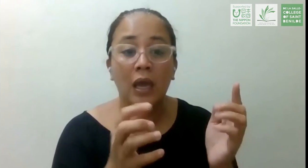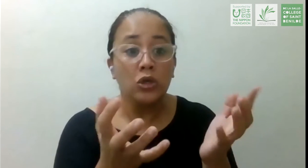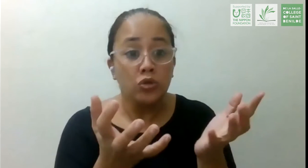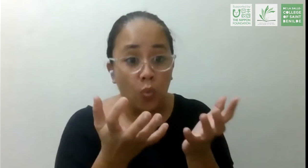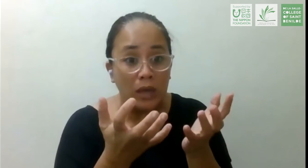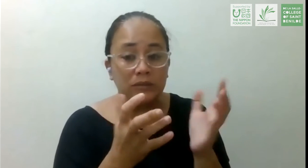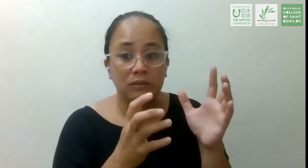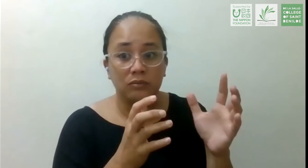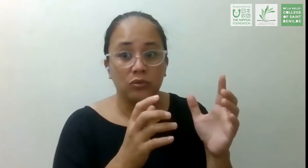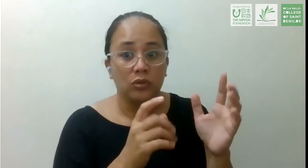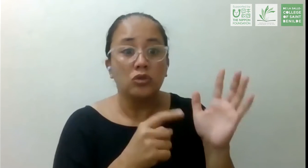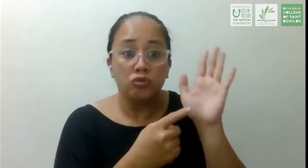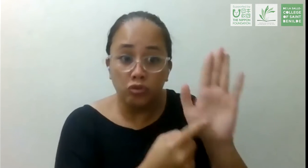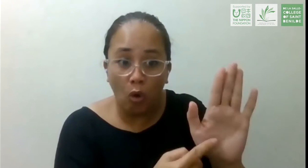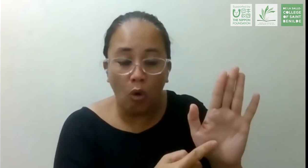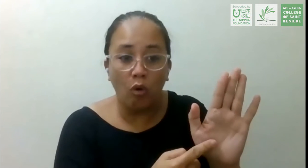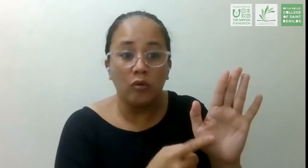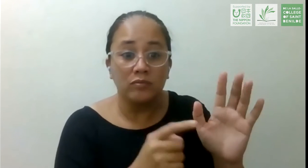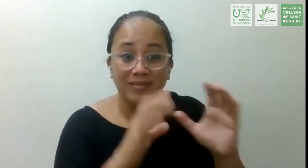it, especially conversationally.